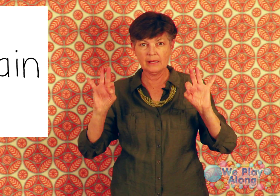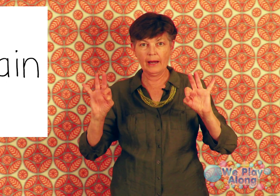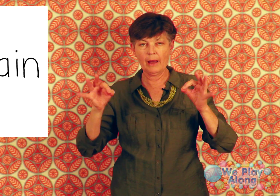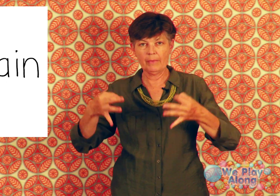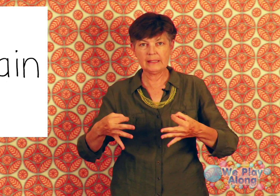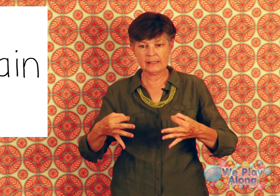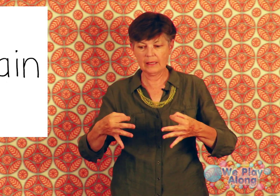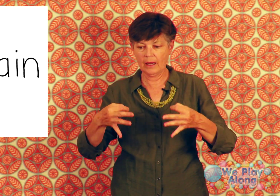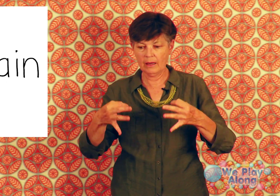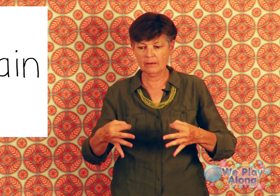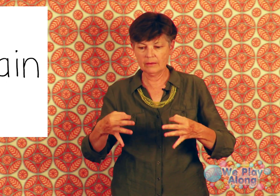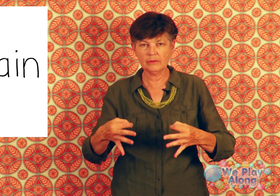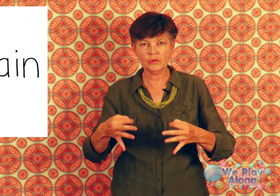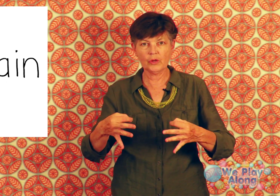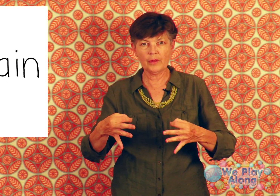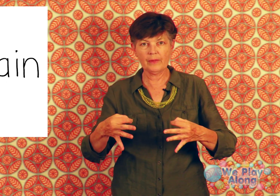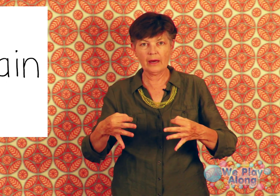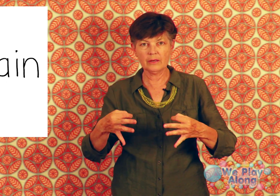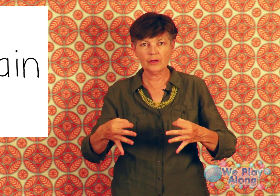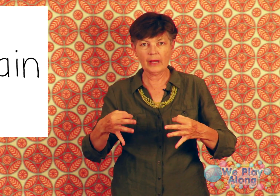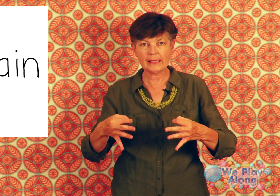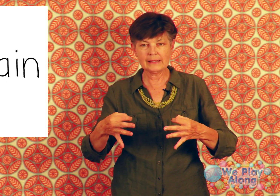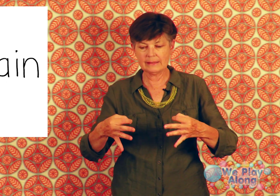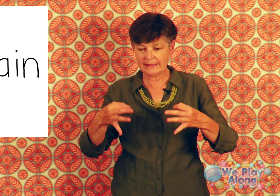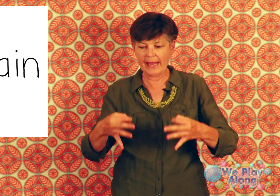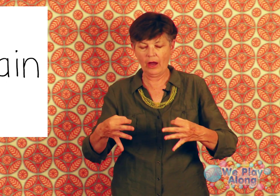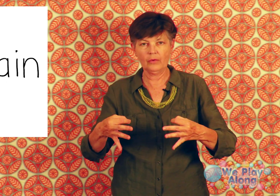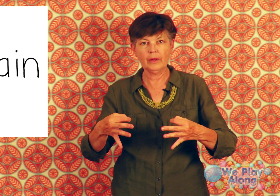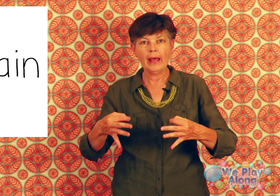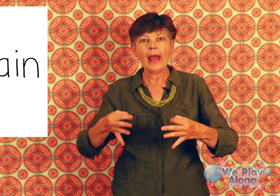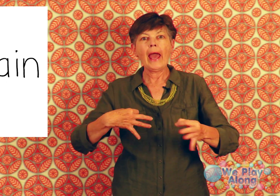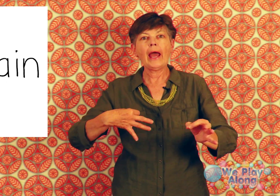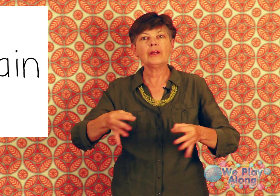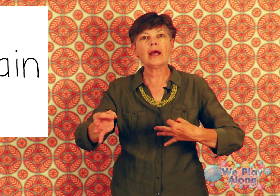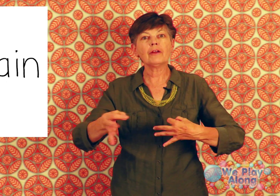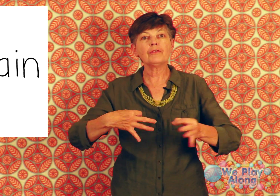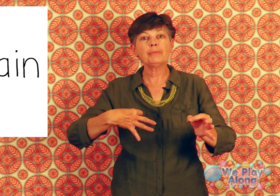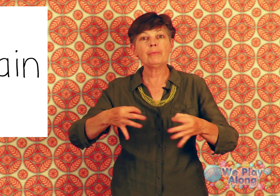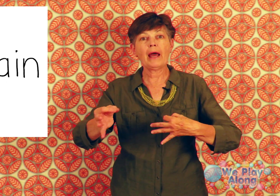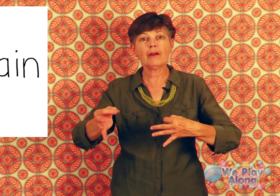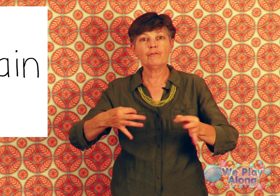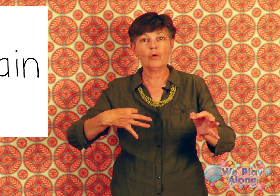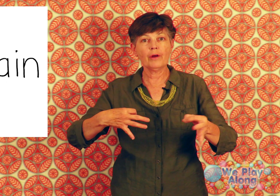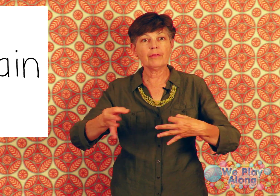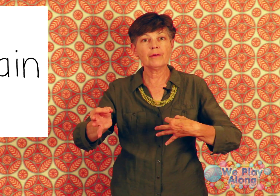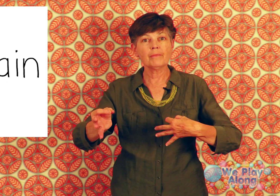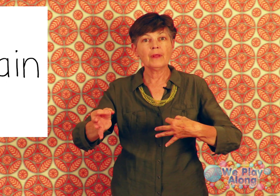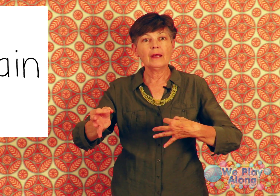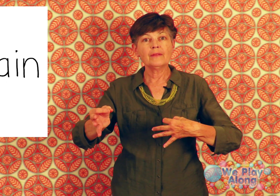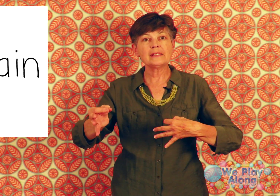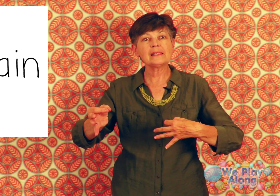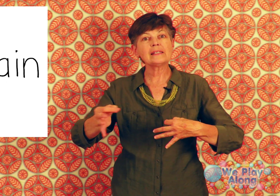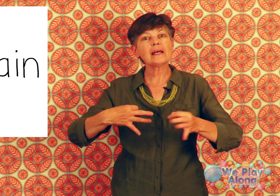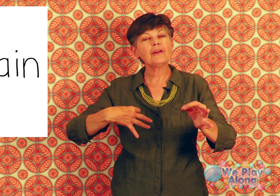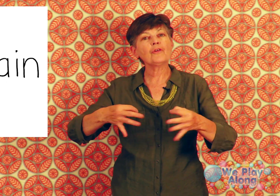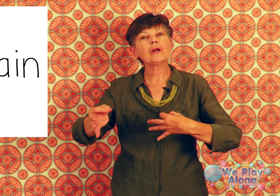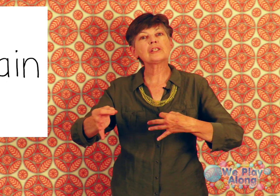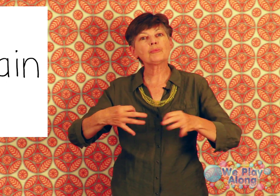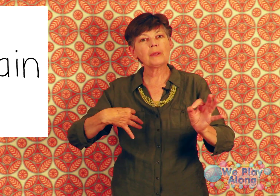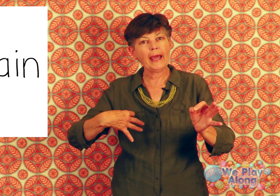not up. It's so that they're down. And you kind of flip them back and forth. This is a sign for